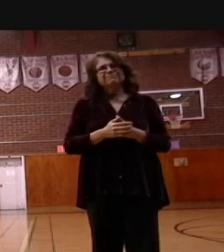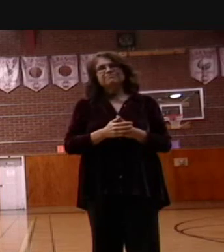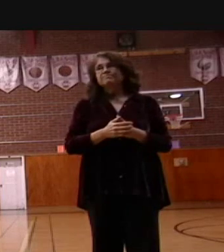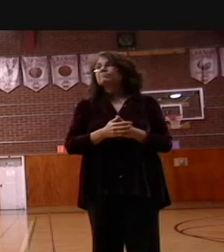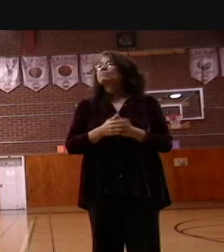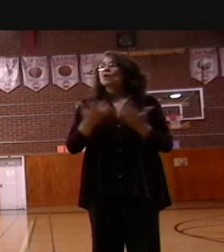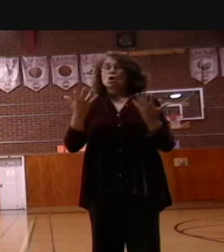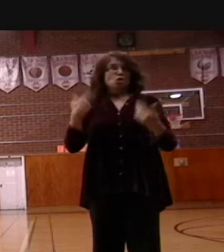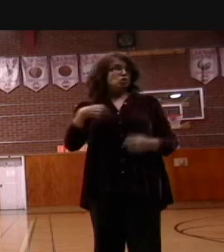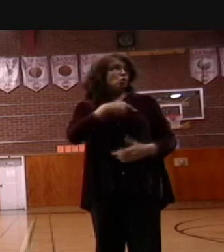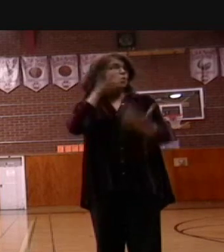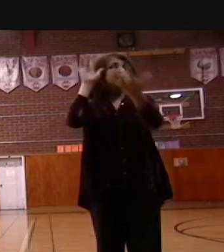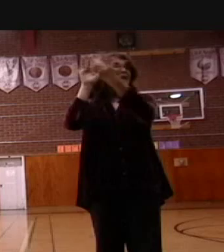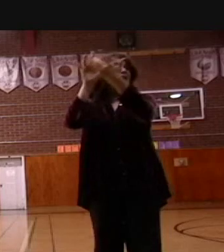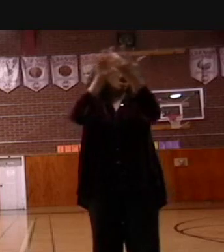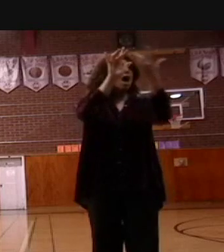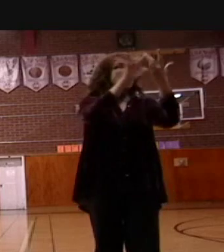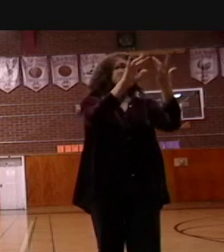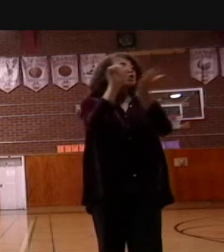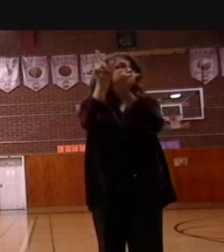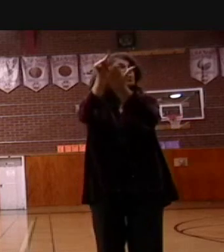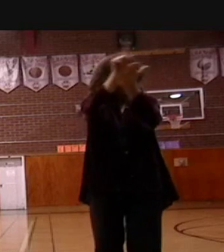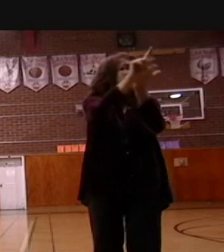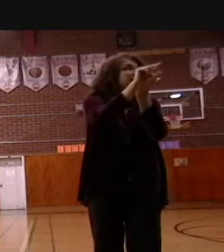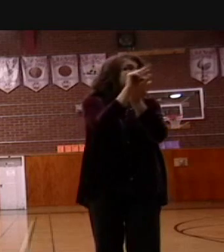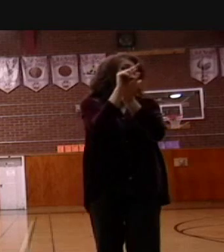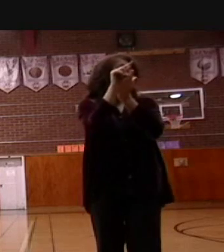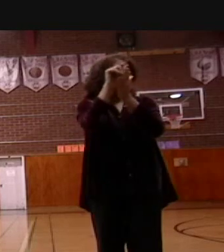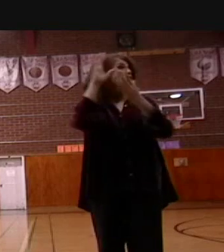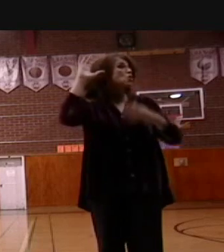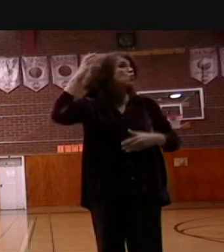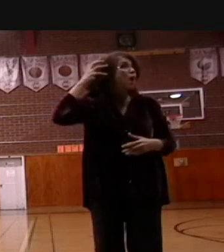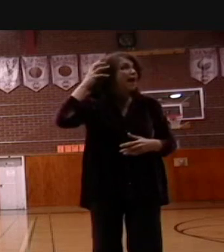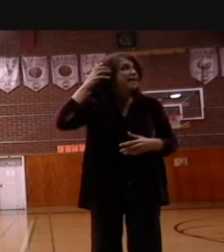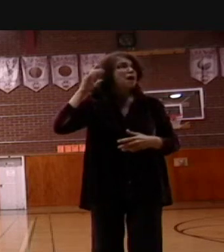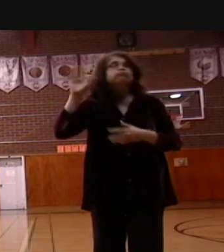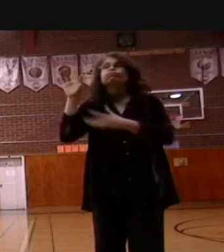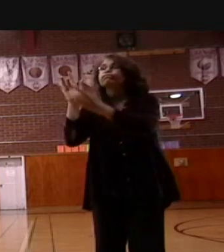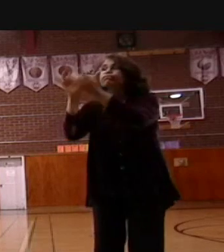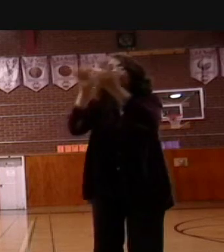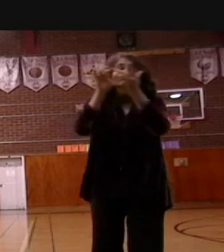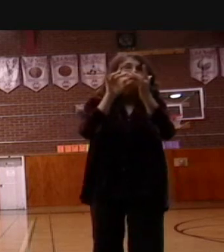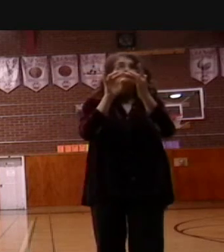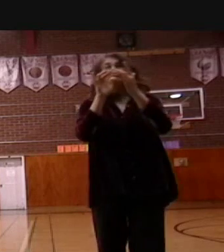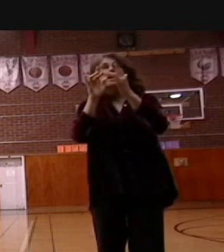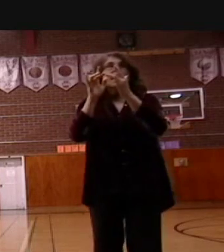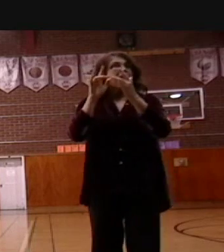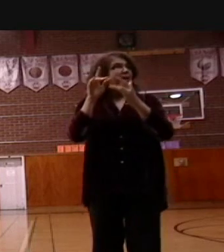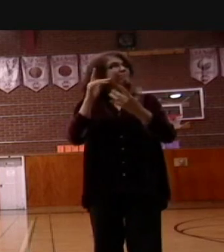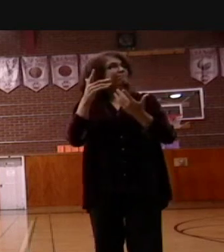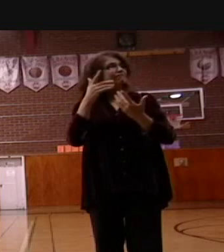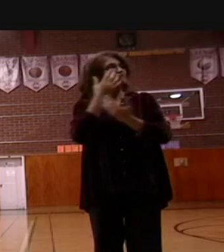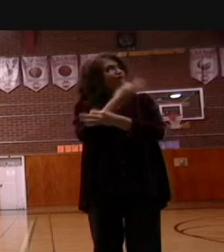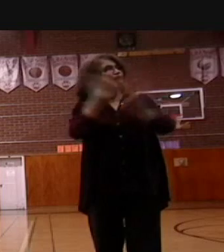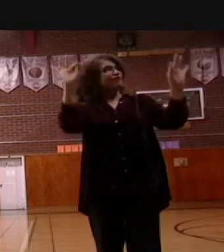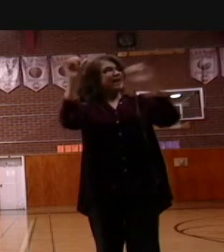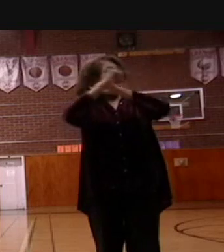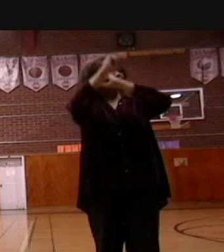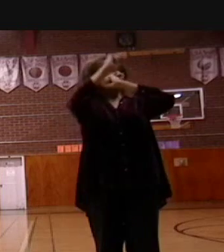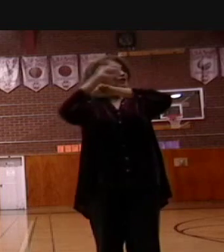We contacted the local newspapers and radio stations. Having articles about pencil bugs was a great form of free advertising.